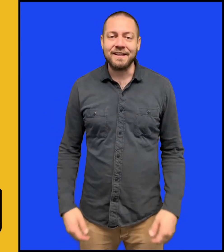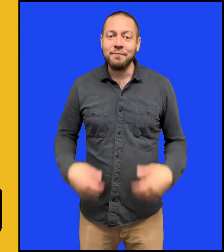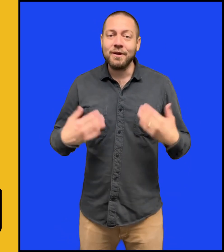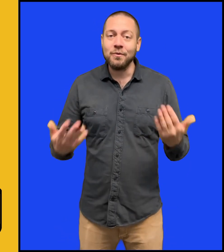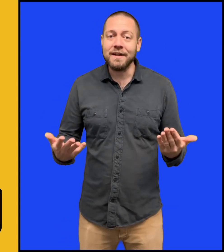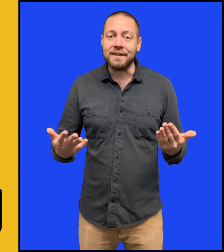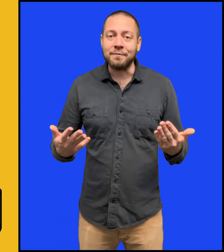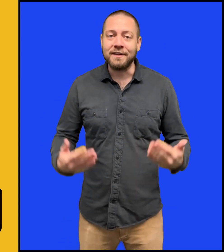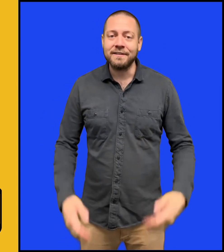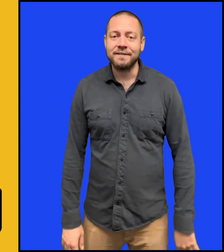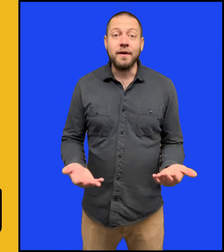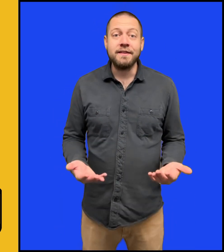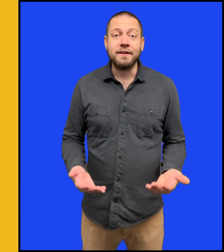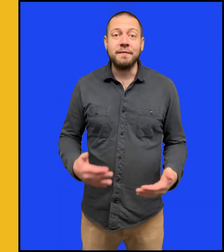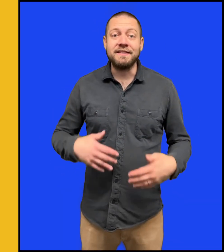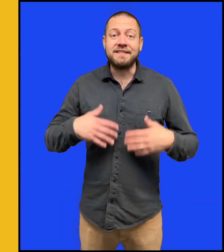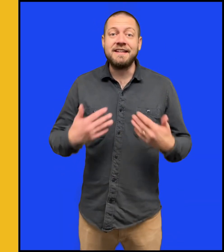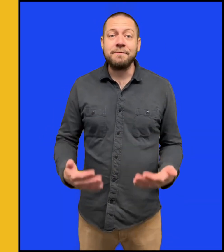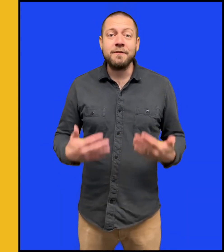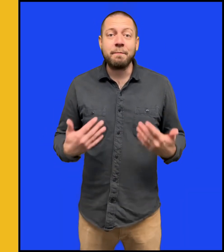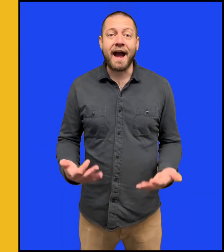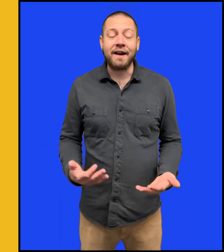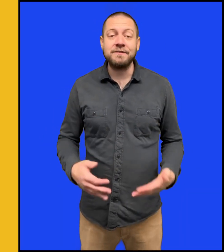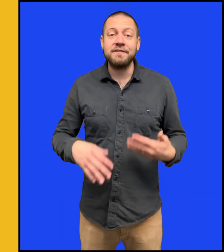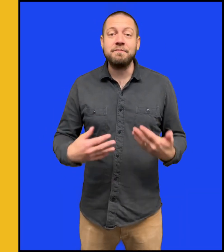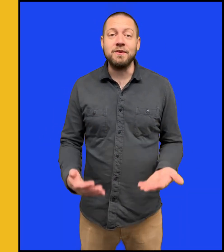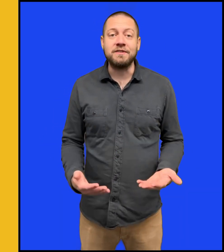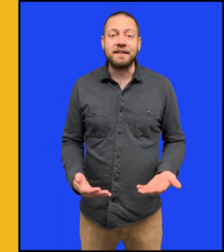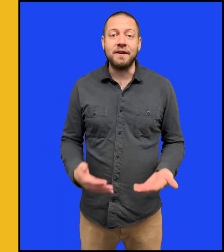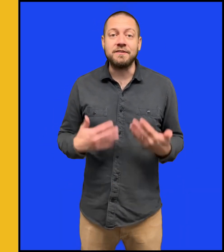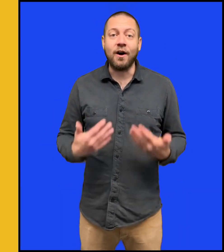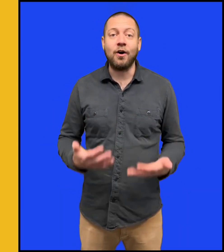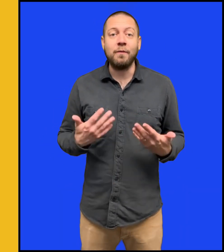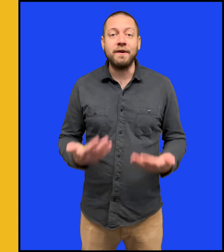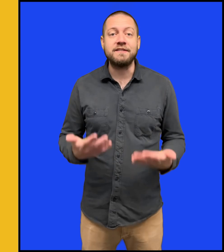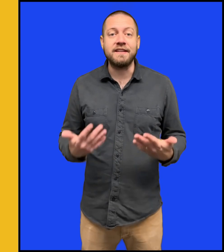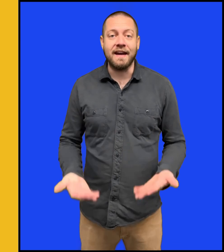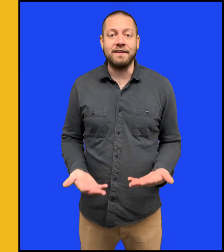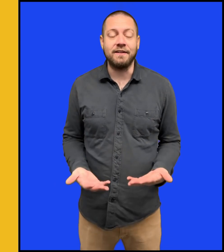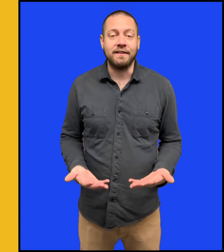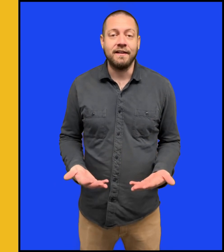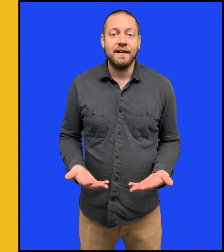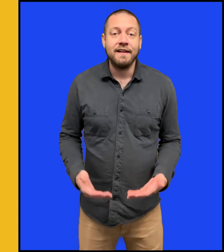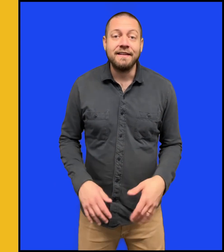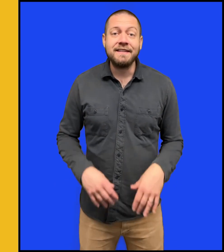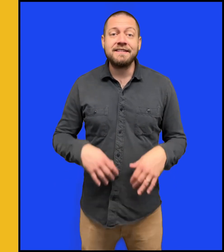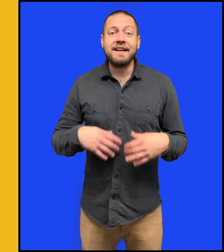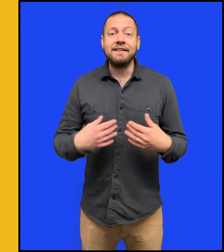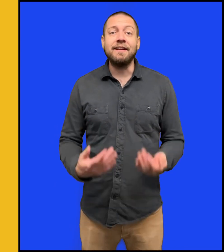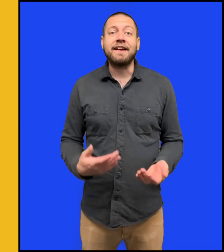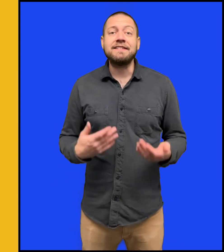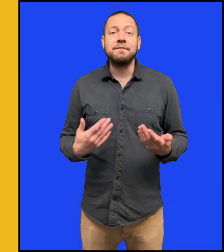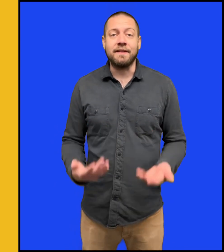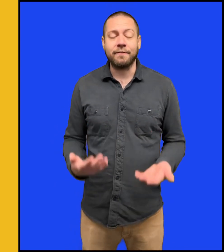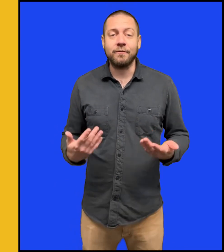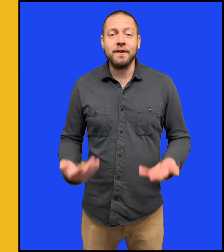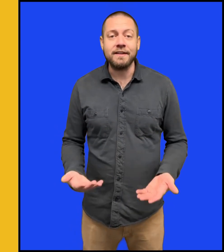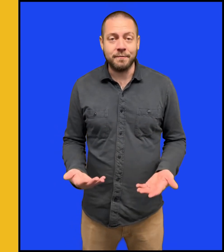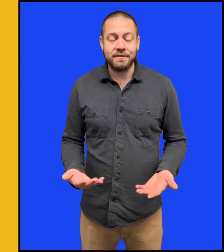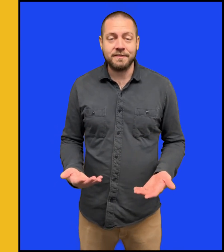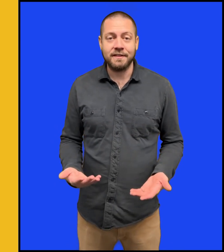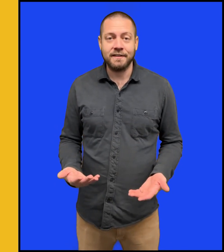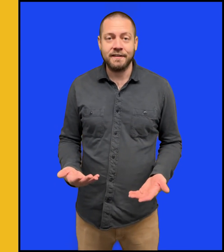look at some rhythm. Rhythm is different patterns of music notes all put together. Let's take a look at some